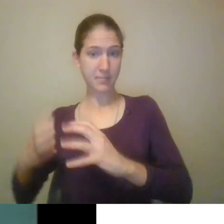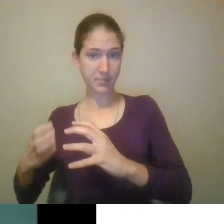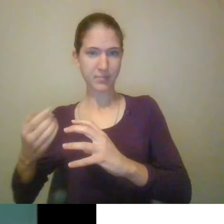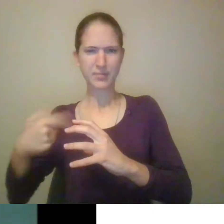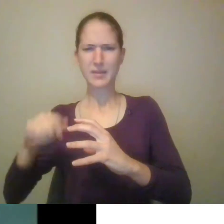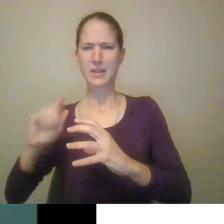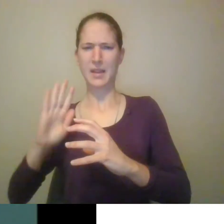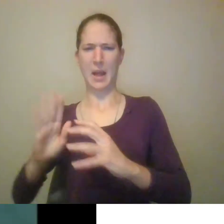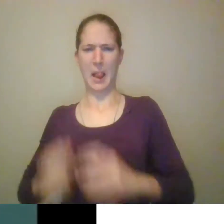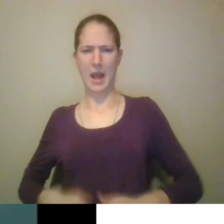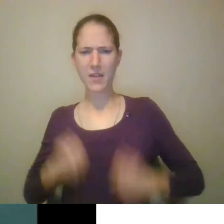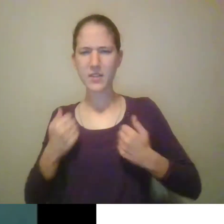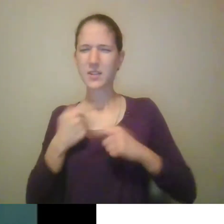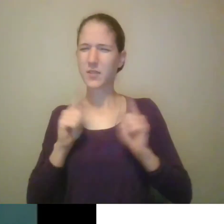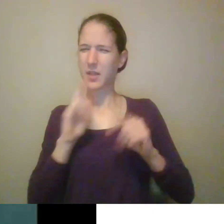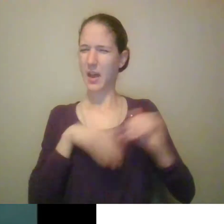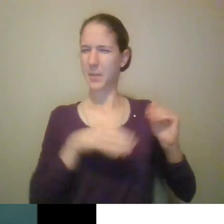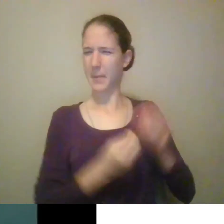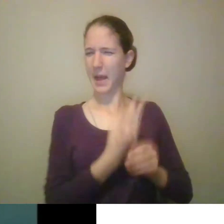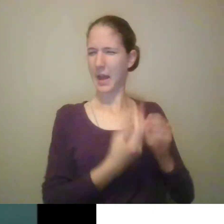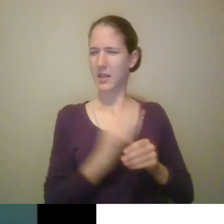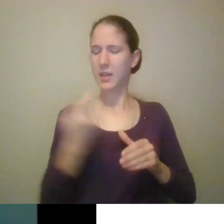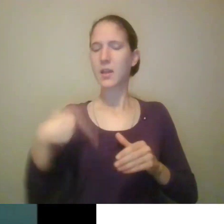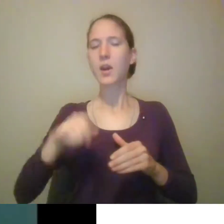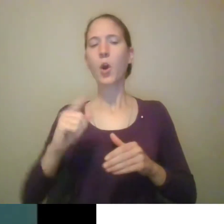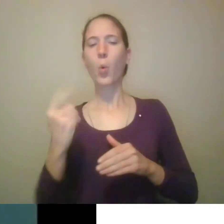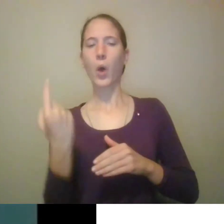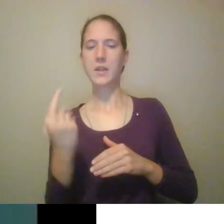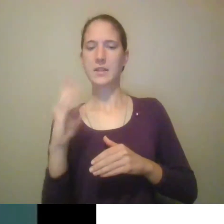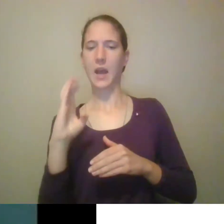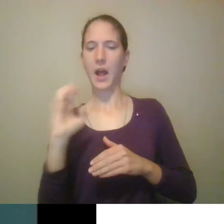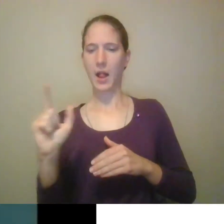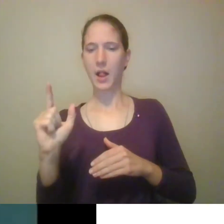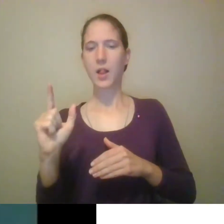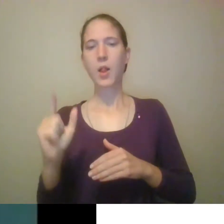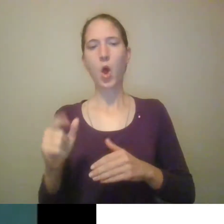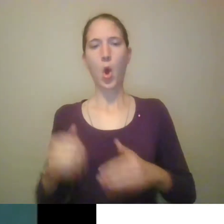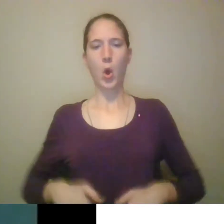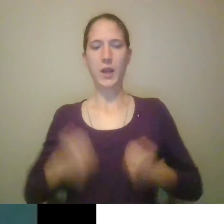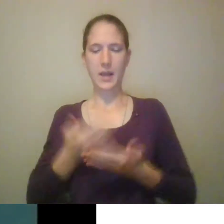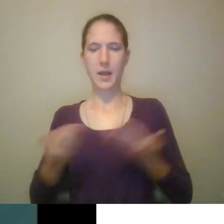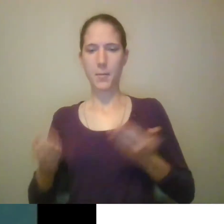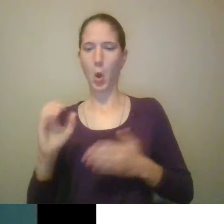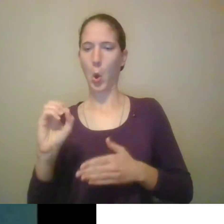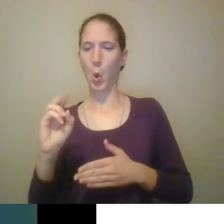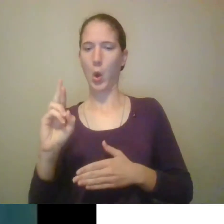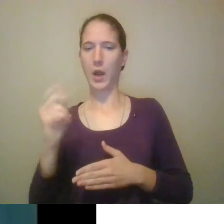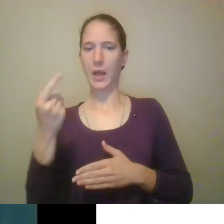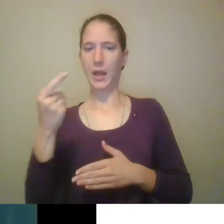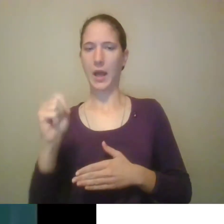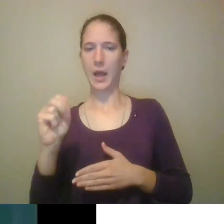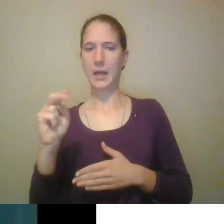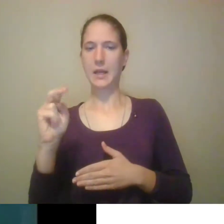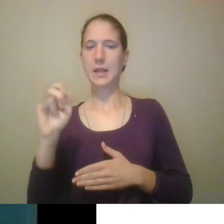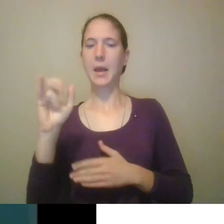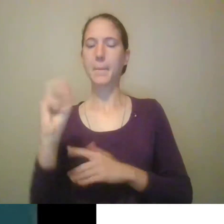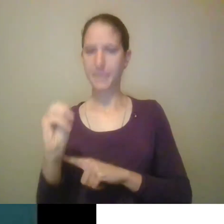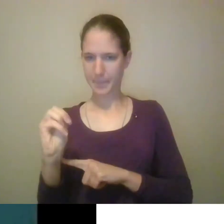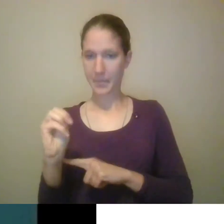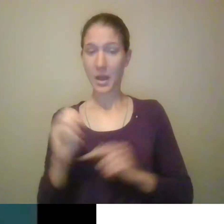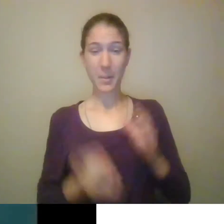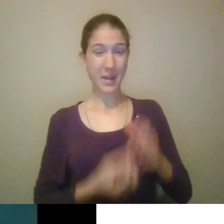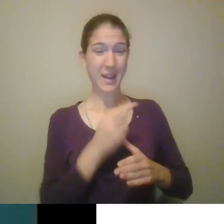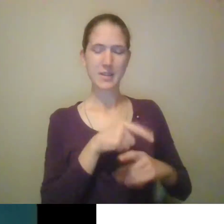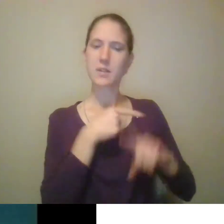are singular-celled organisms or single-celled plants, in other words. Whereas a plant, when we talk about